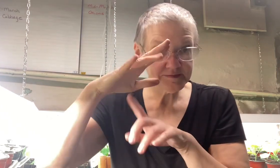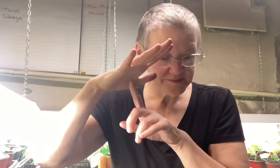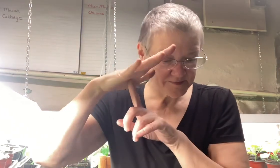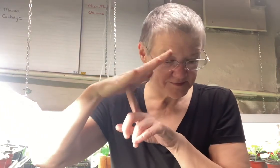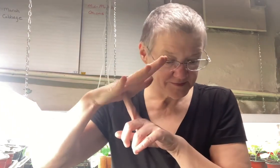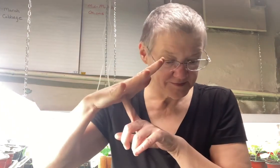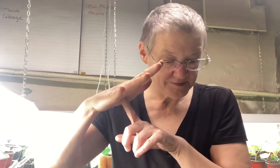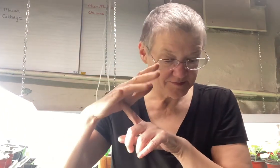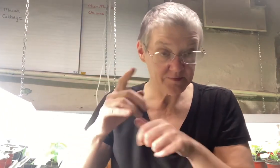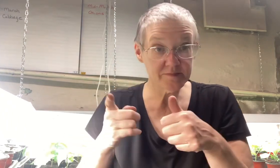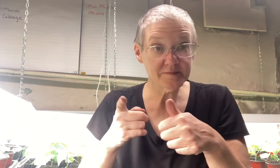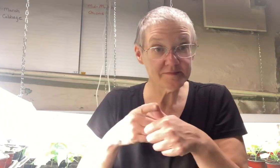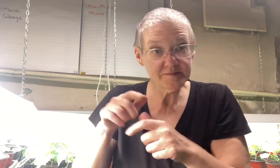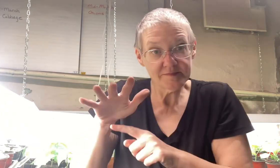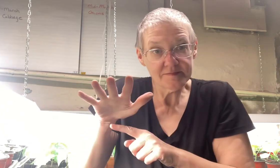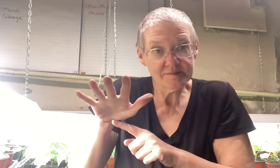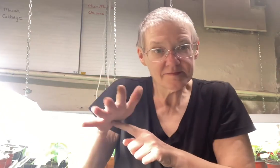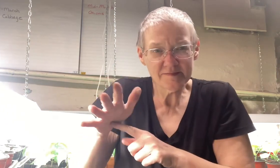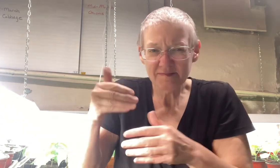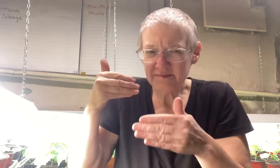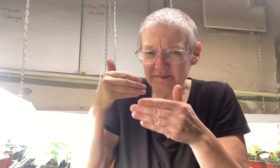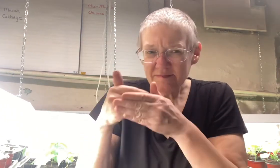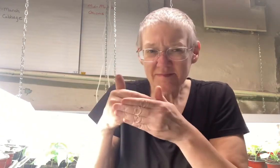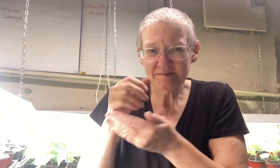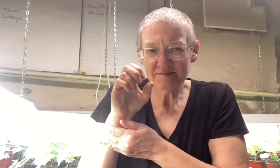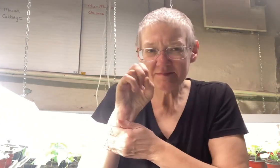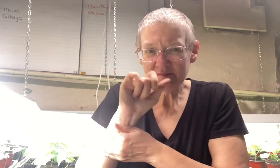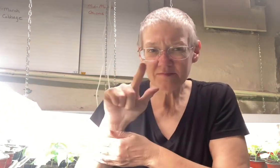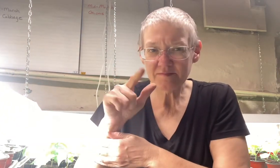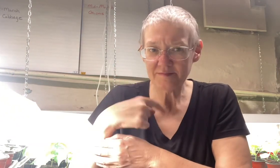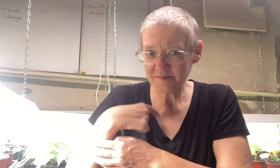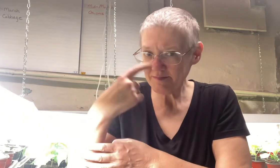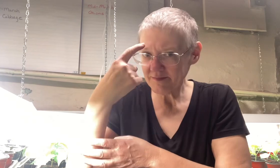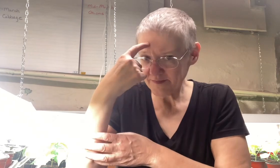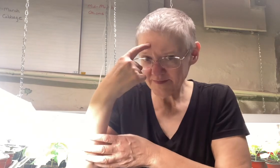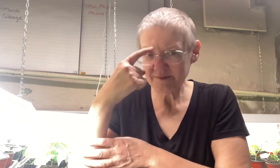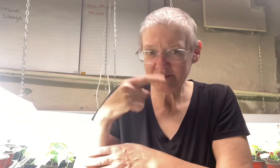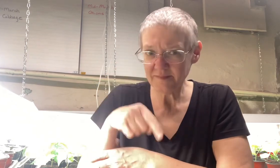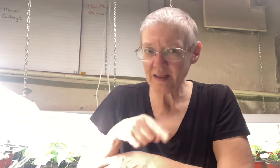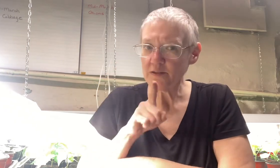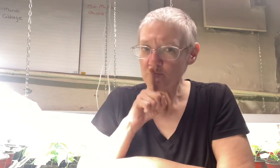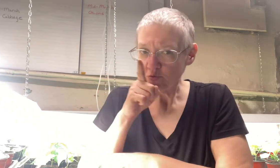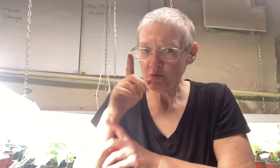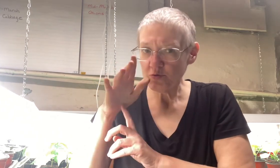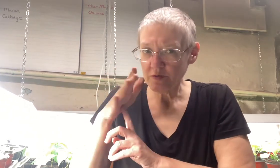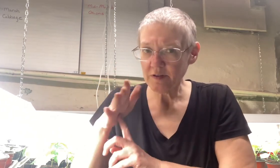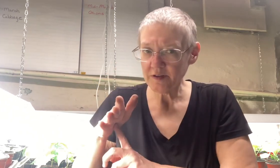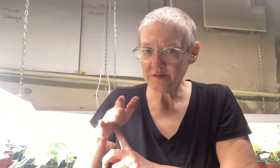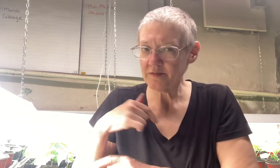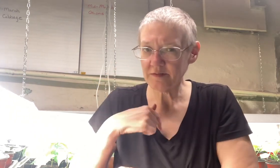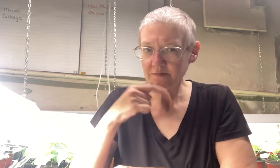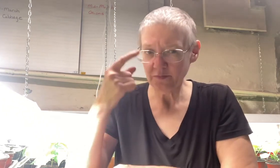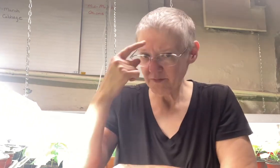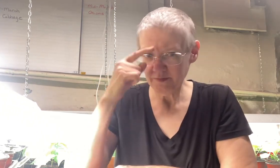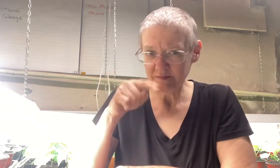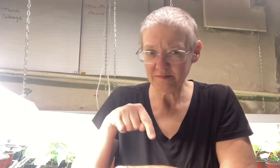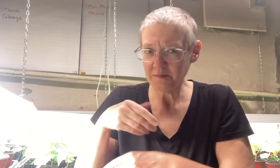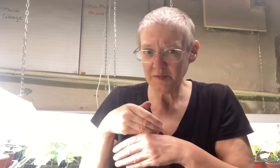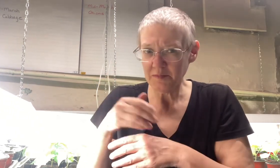So I think above the second set of leaves is the right place, because the first set of true leaves are right